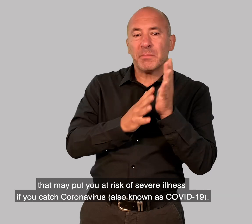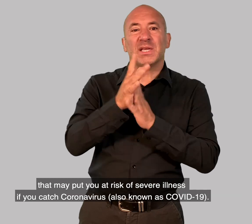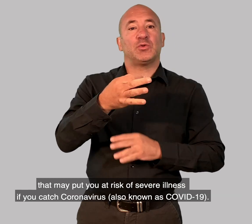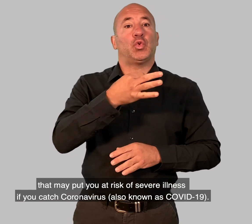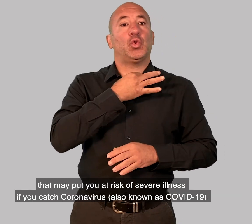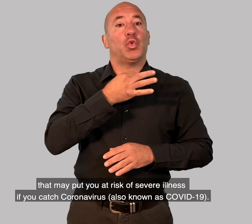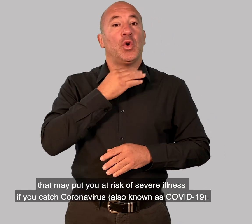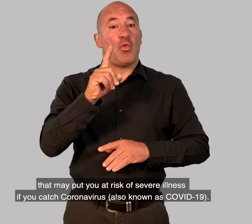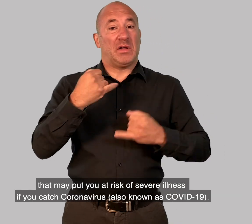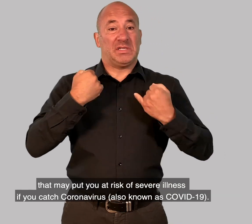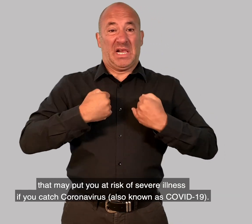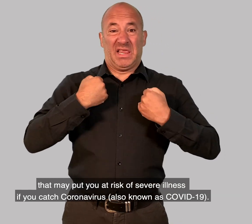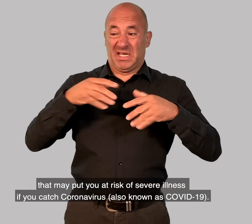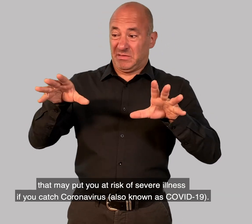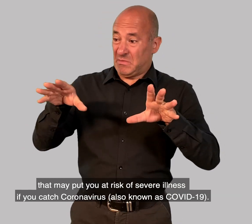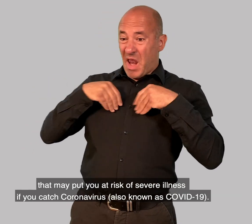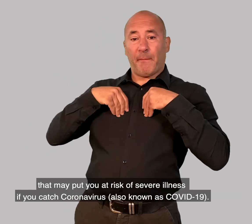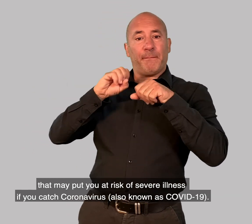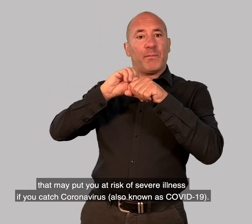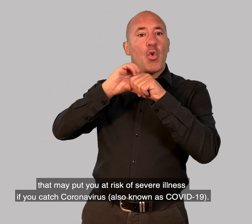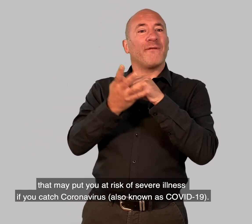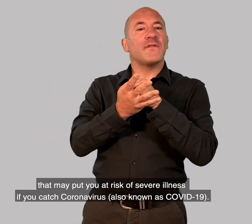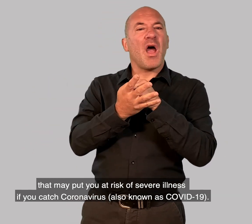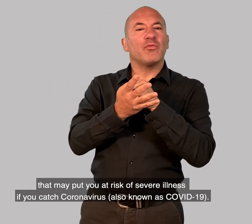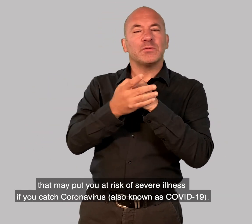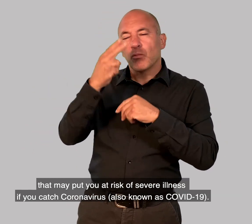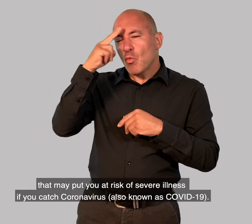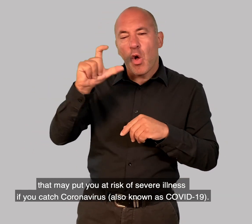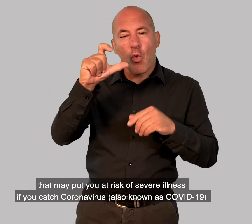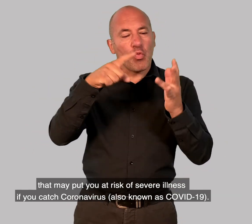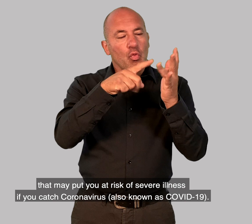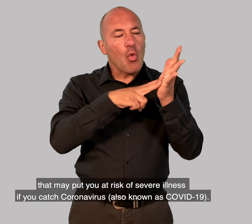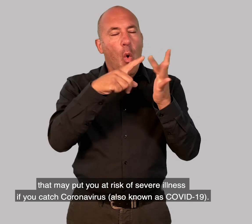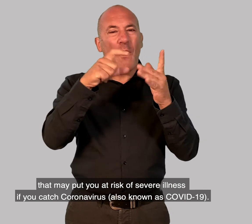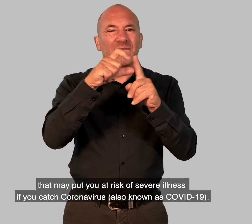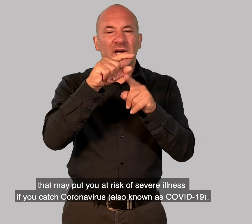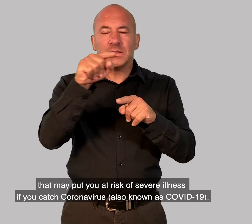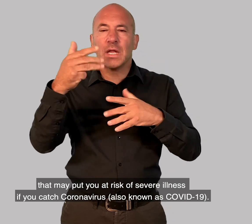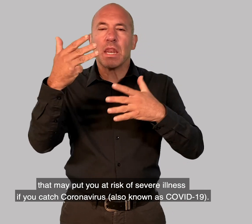illness if you catch coronavirus, also known as COVID-19.